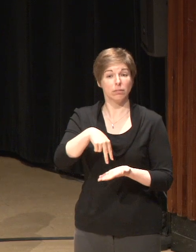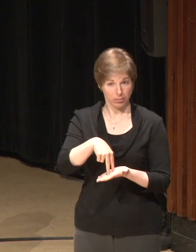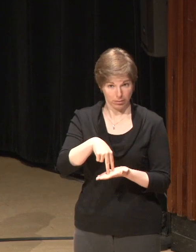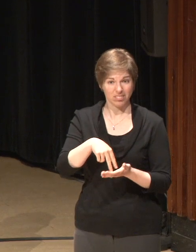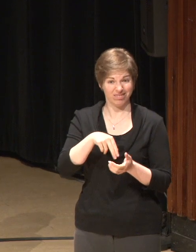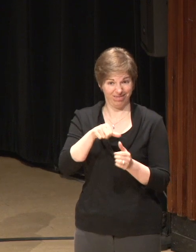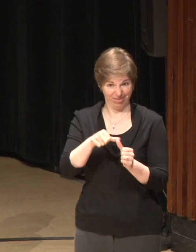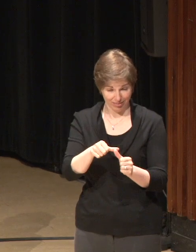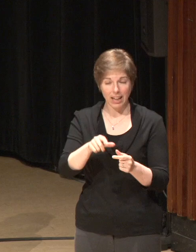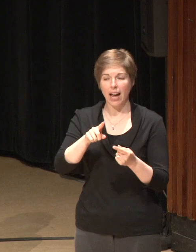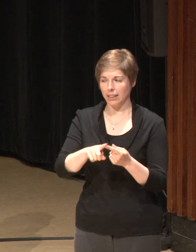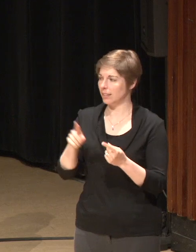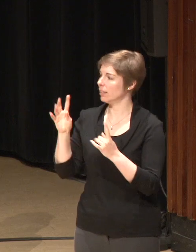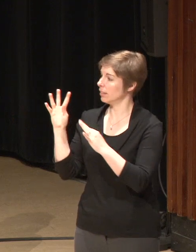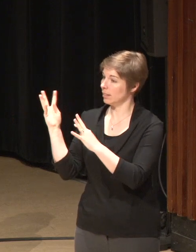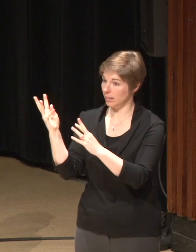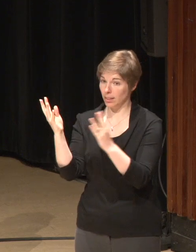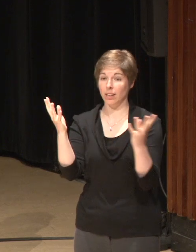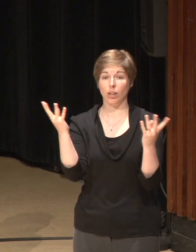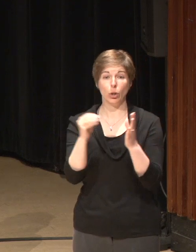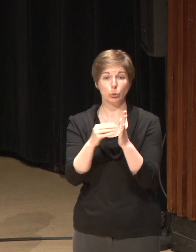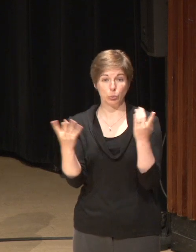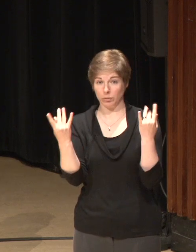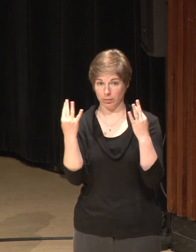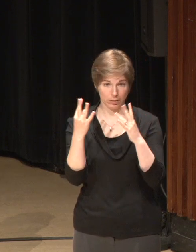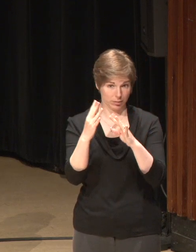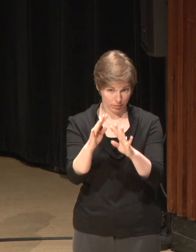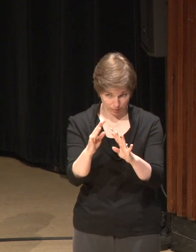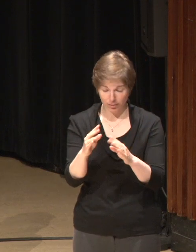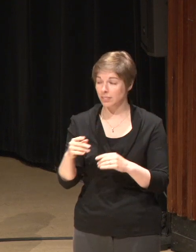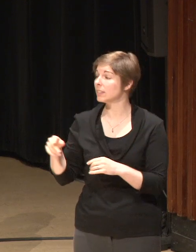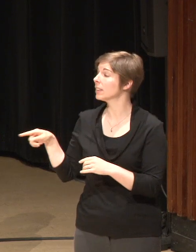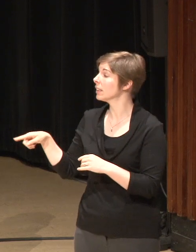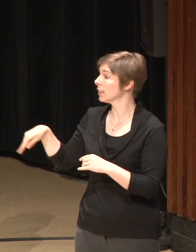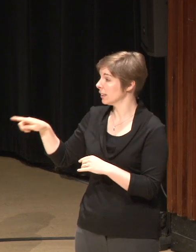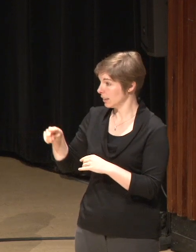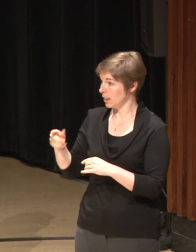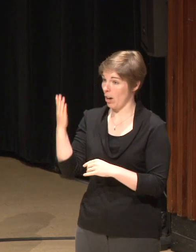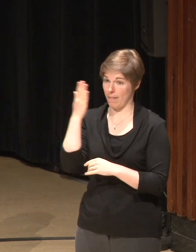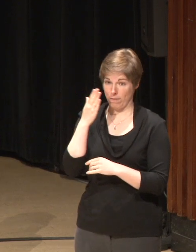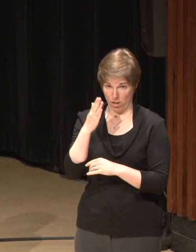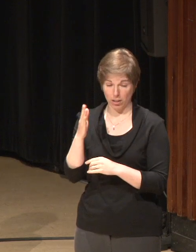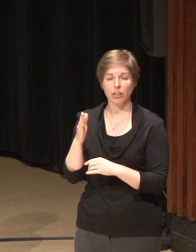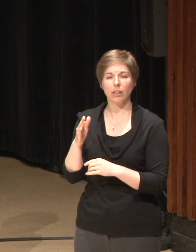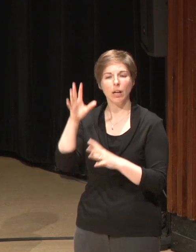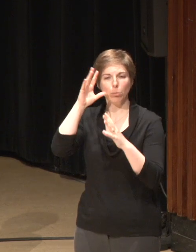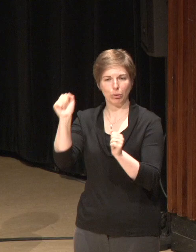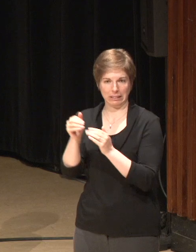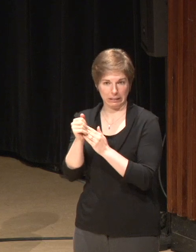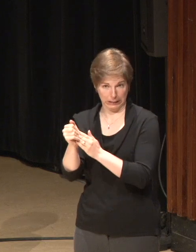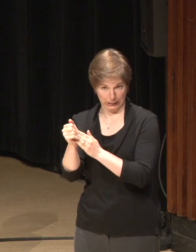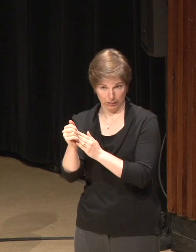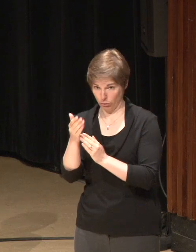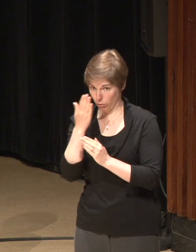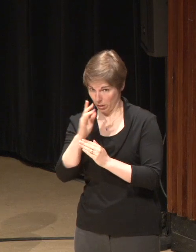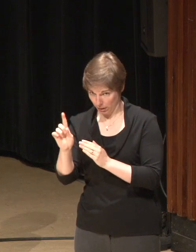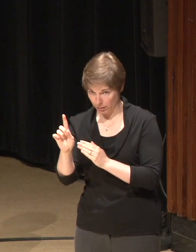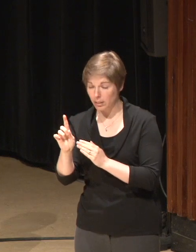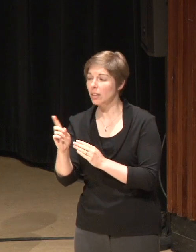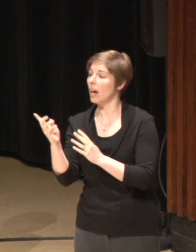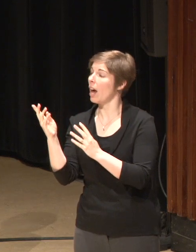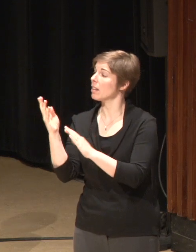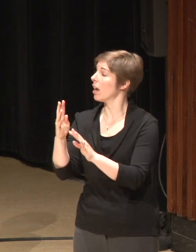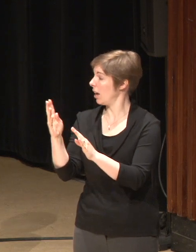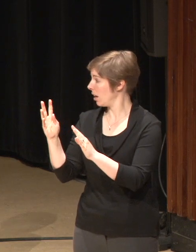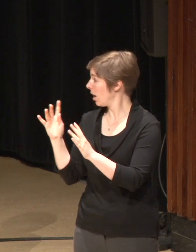auditorium. During the recessional, the front row party, led by our president, followed by faculty, and then the